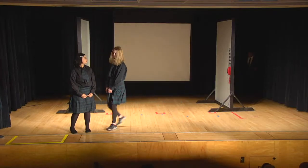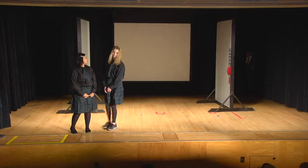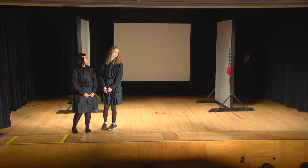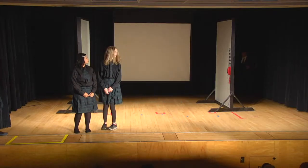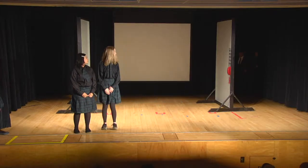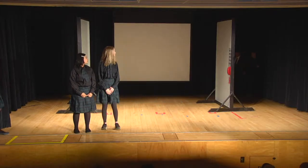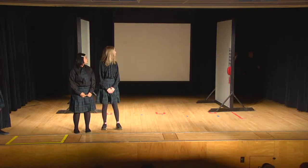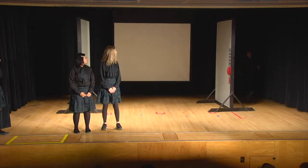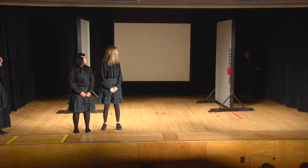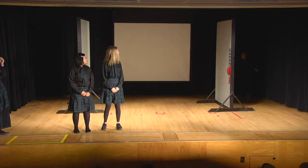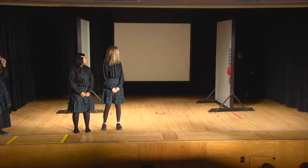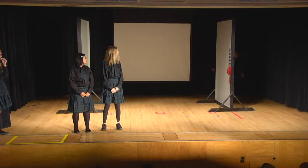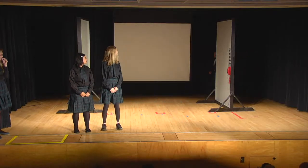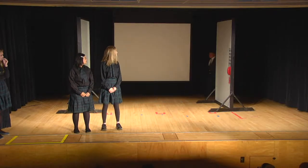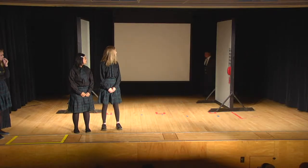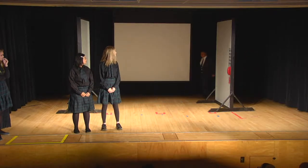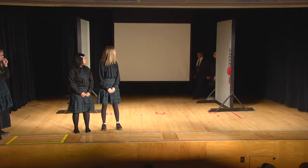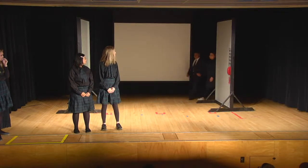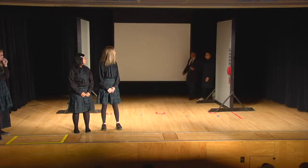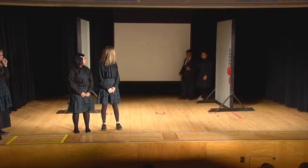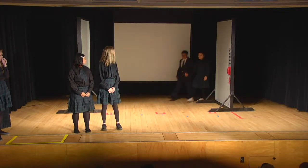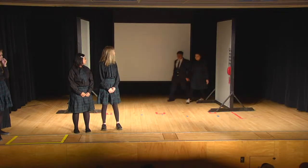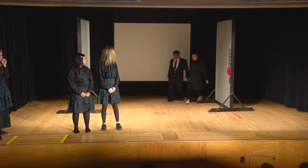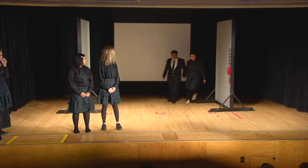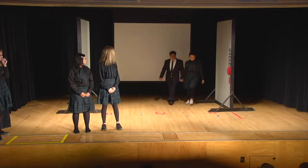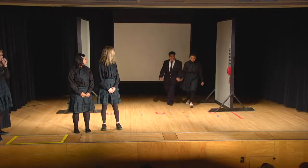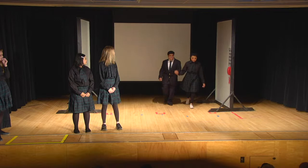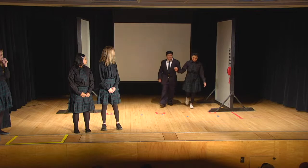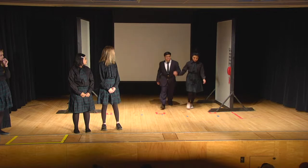the stage. Sam and Melanie come out holding hands.